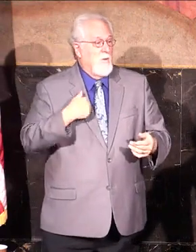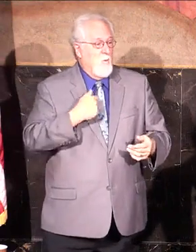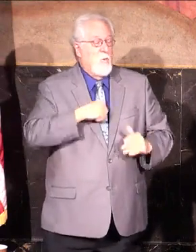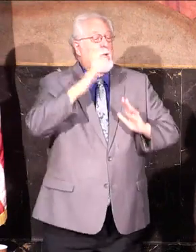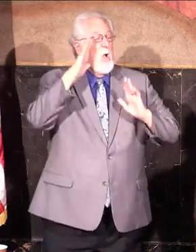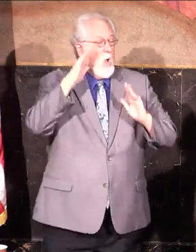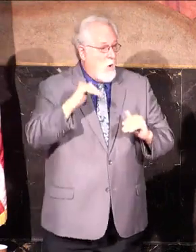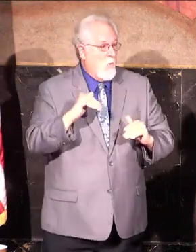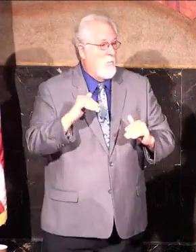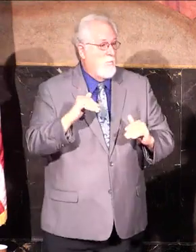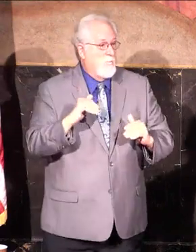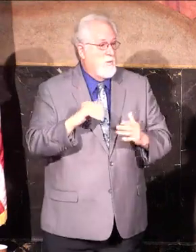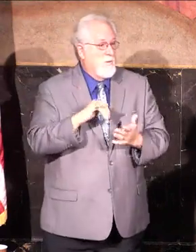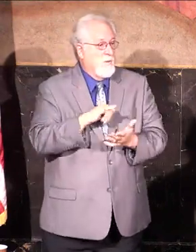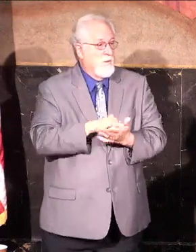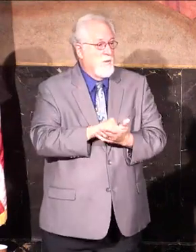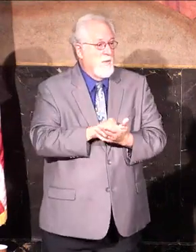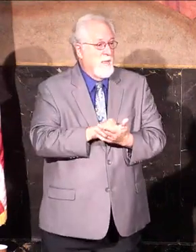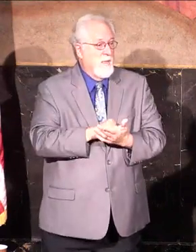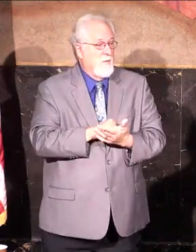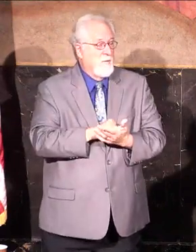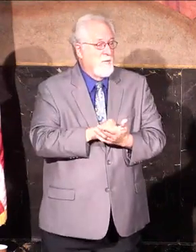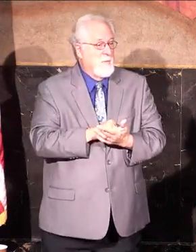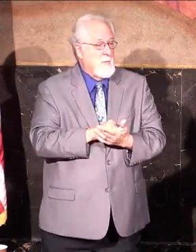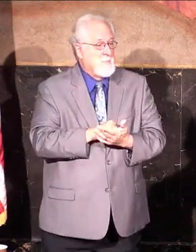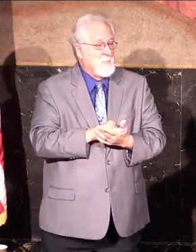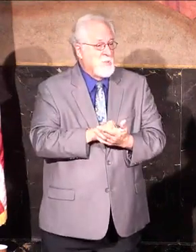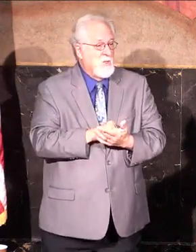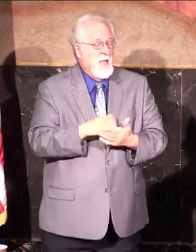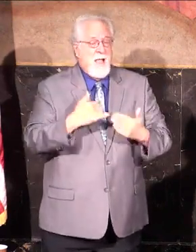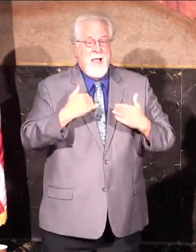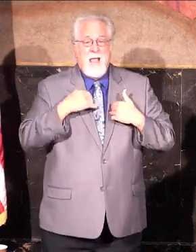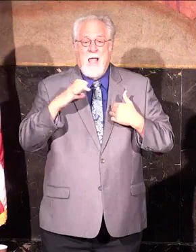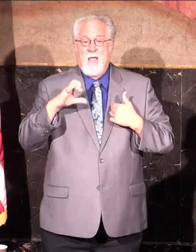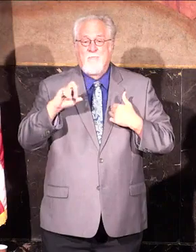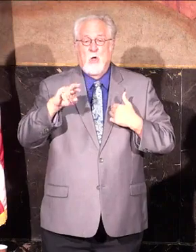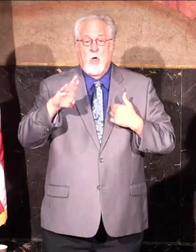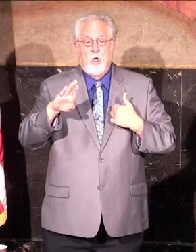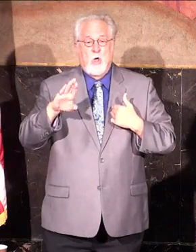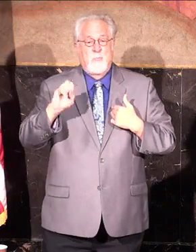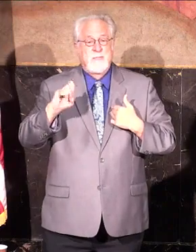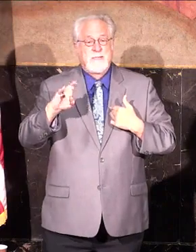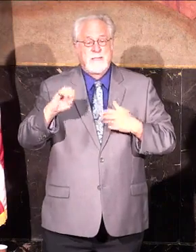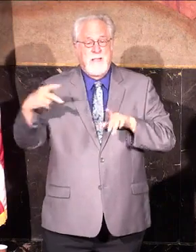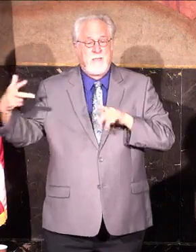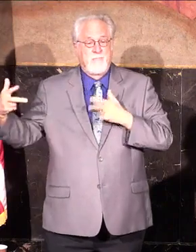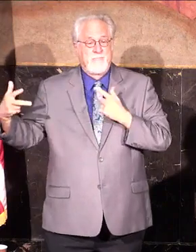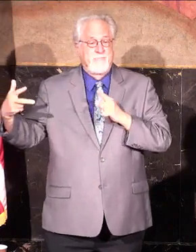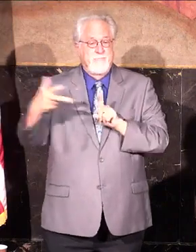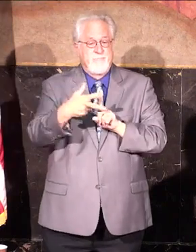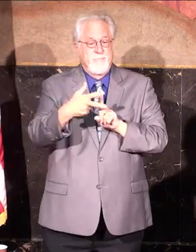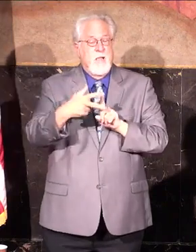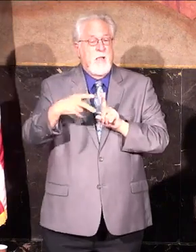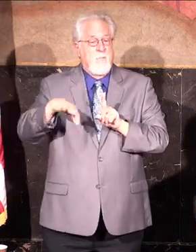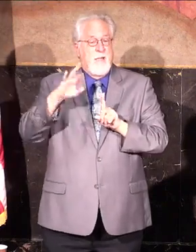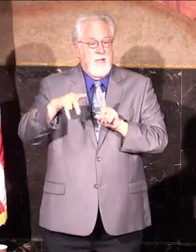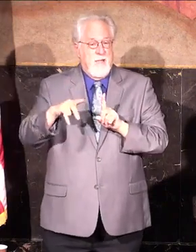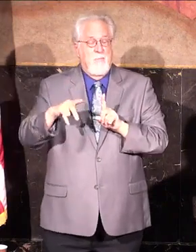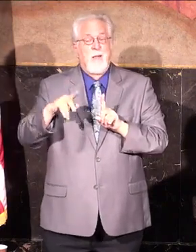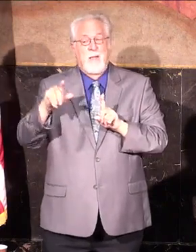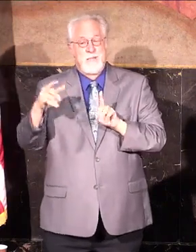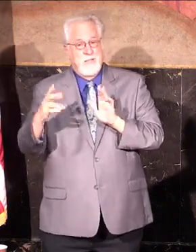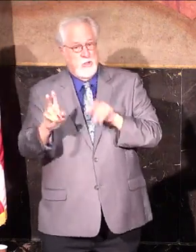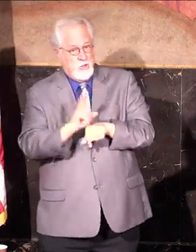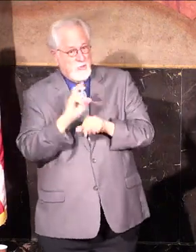hope that the ability to have curbside pickup, it will be something that they can take advantage